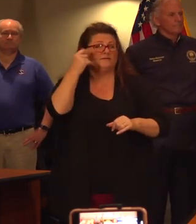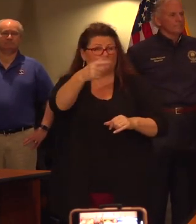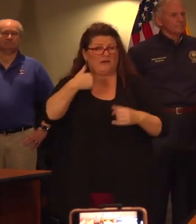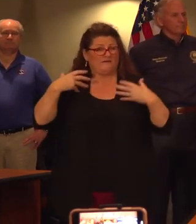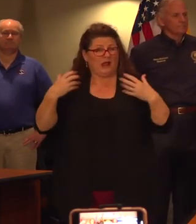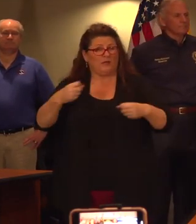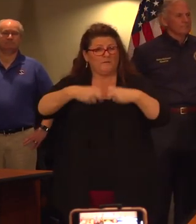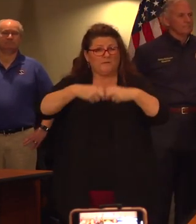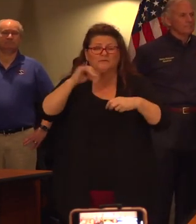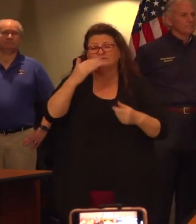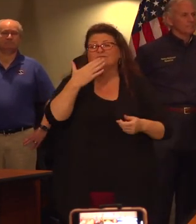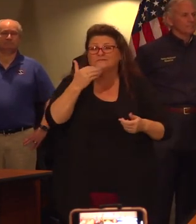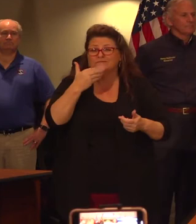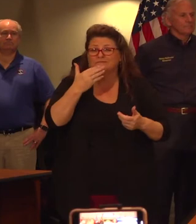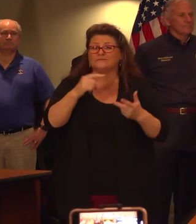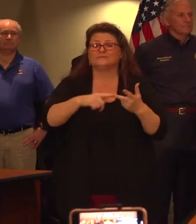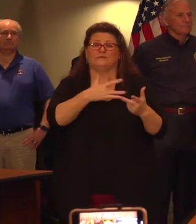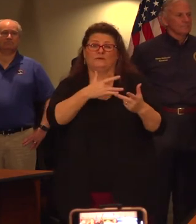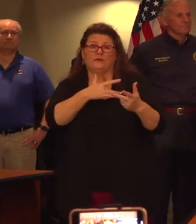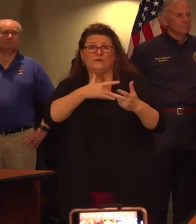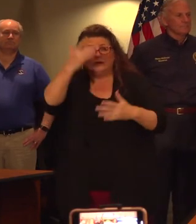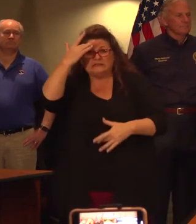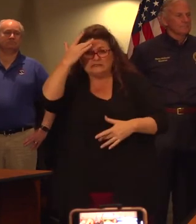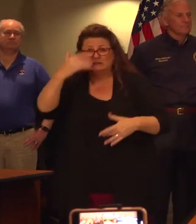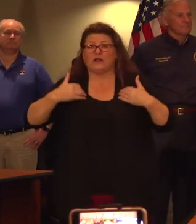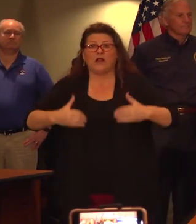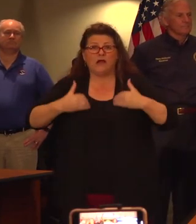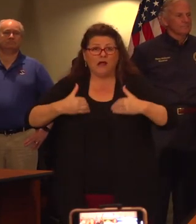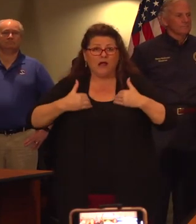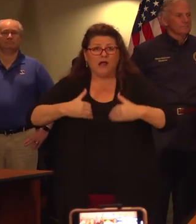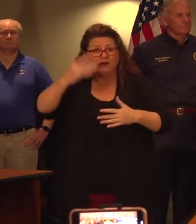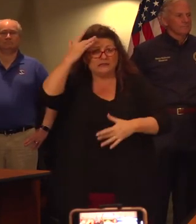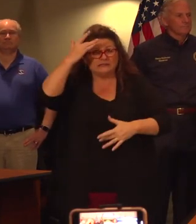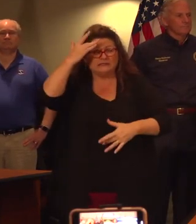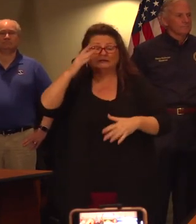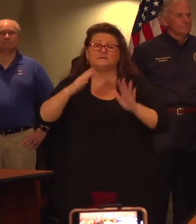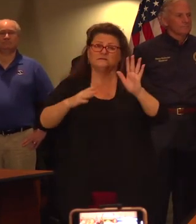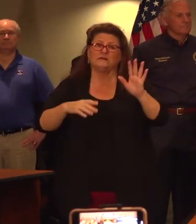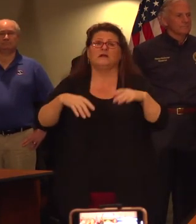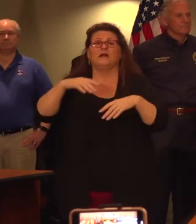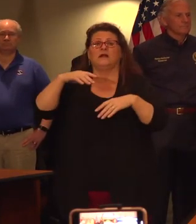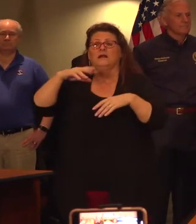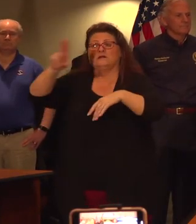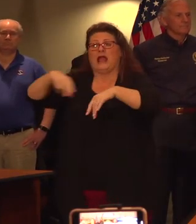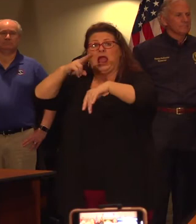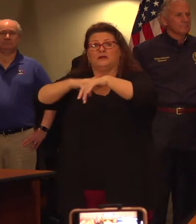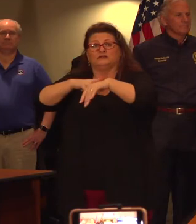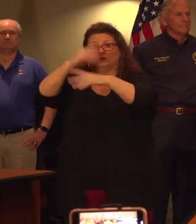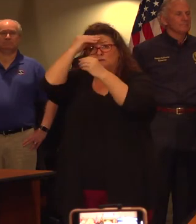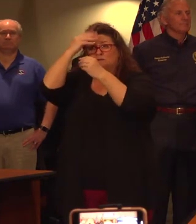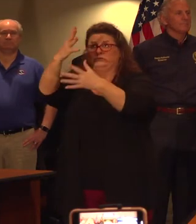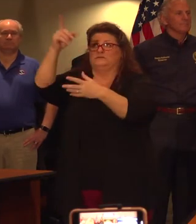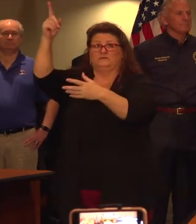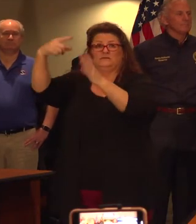such as diabetes, heart disease, or lung disease. Locally and nationally, data show that the elderly,